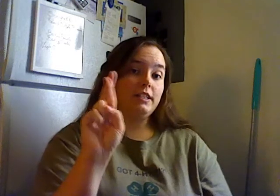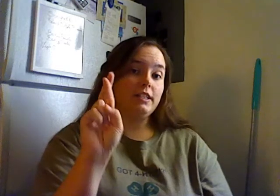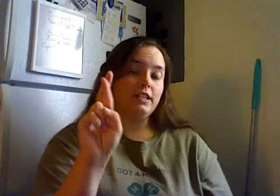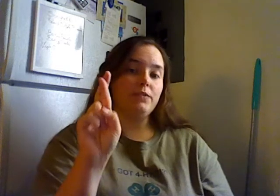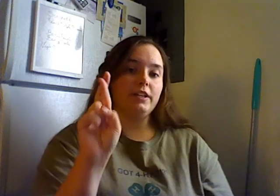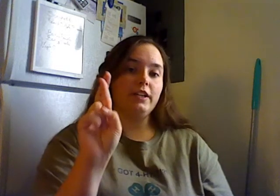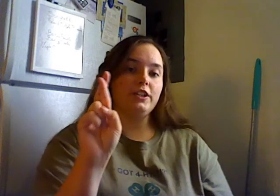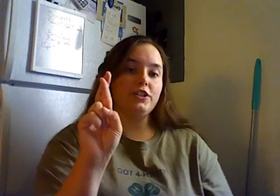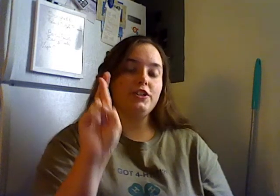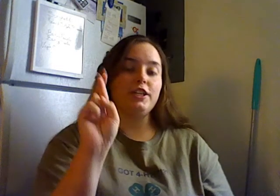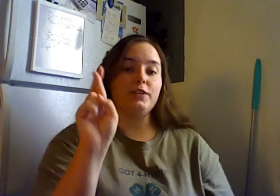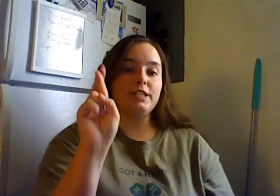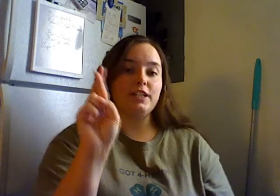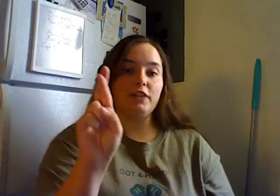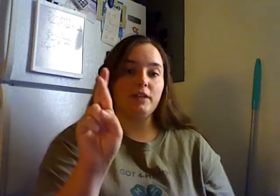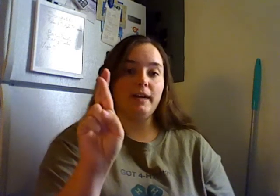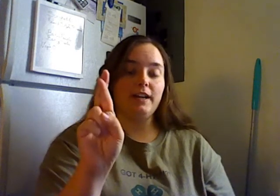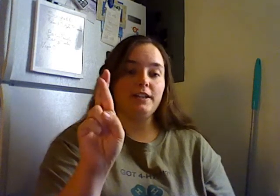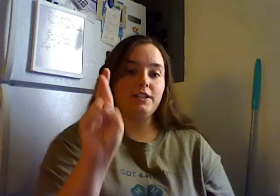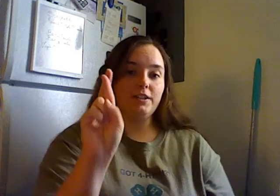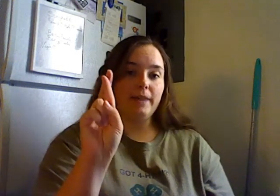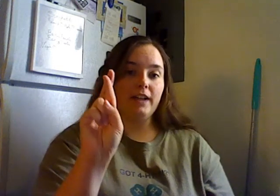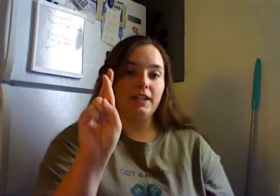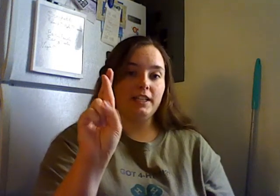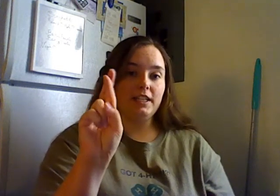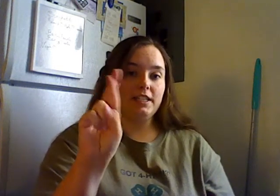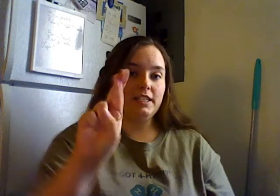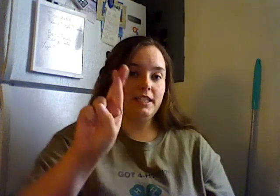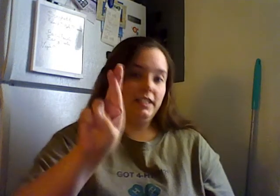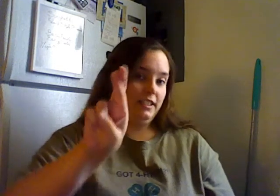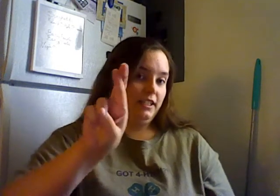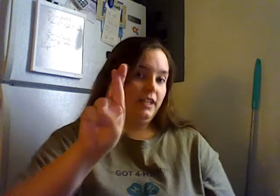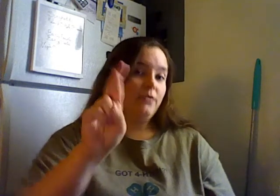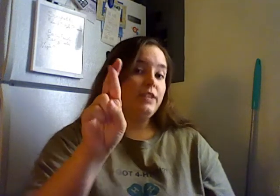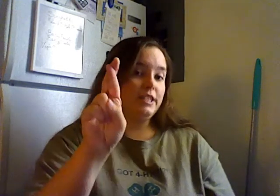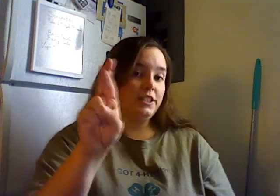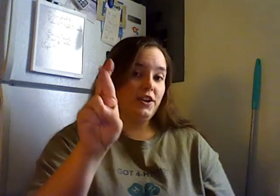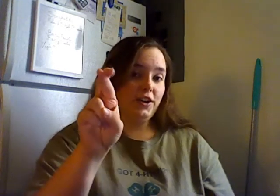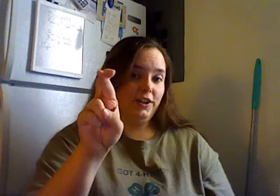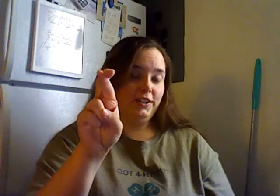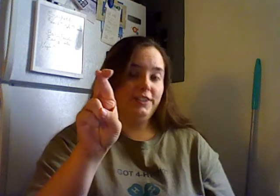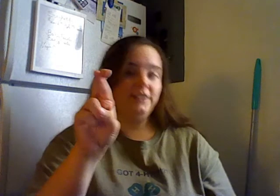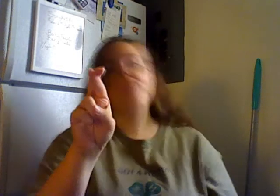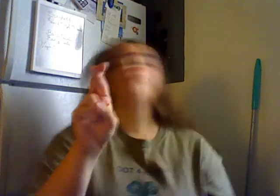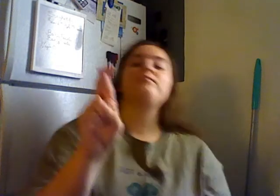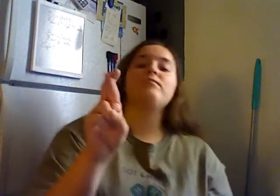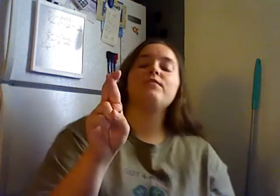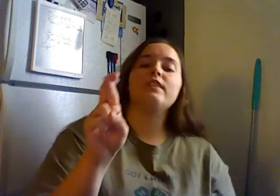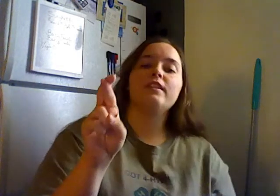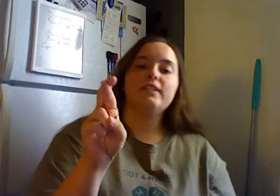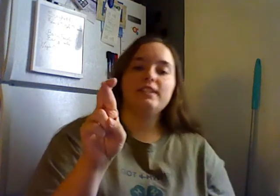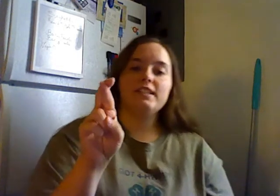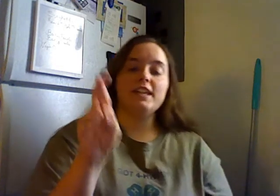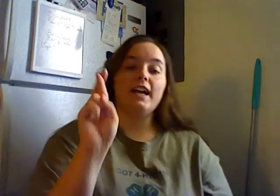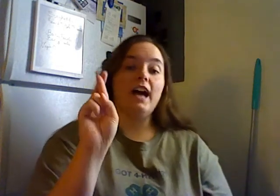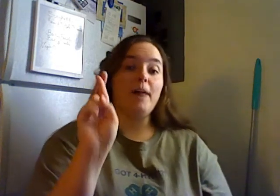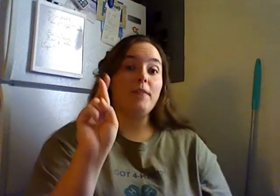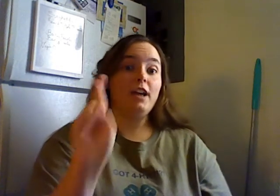that you were telling the truth and you always stuck your finger behind your back like this? This is R. It's like, I'm not